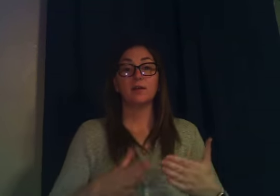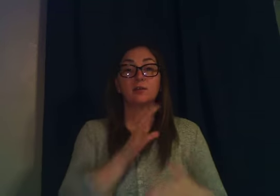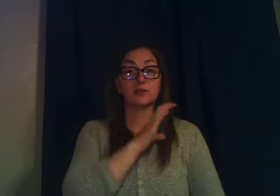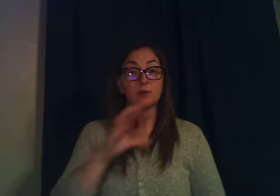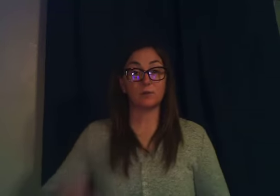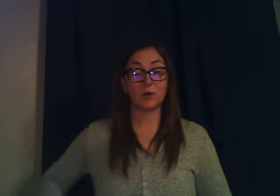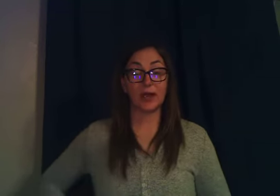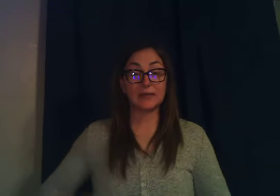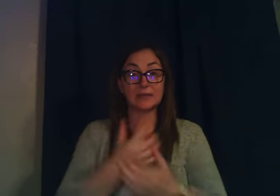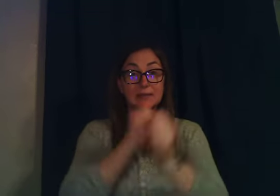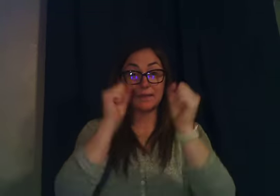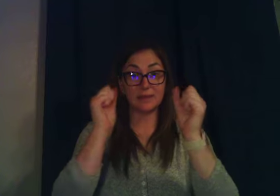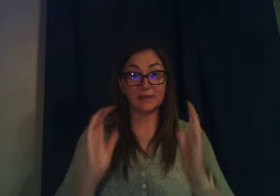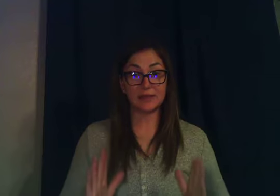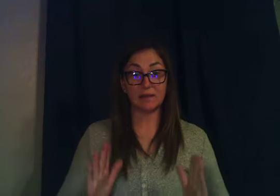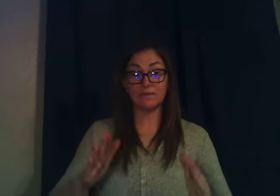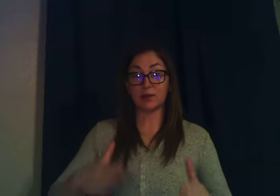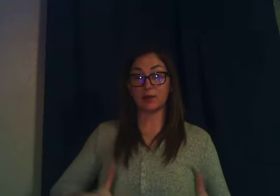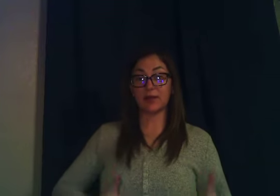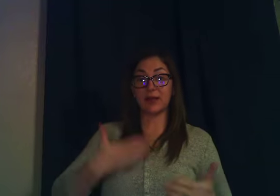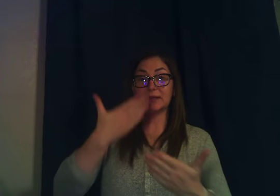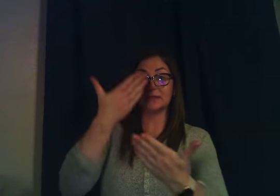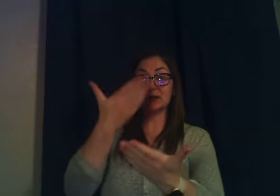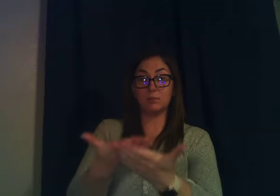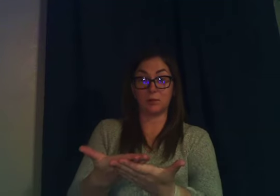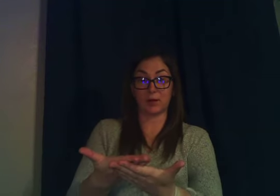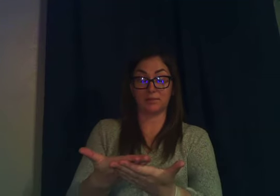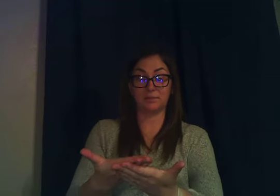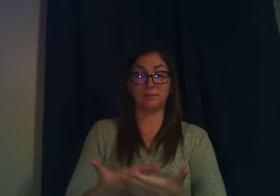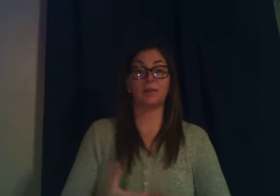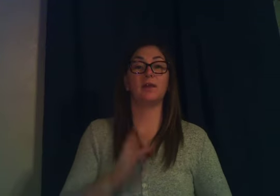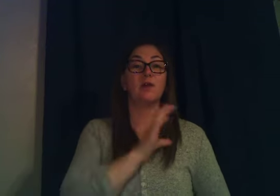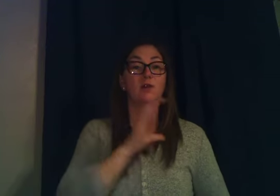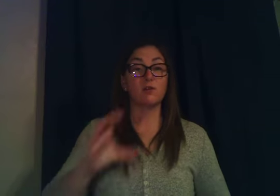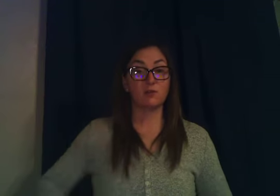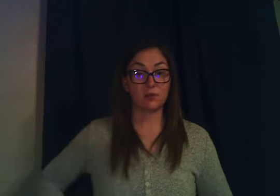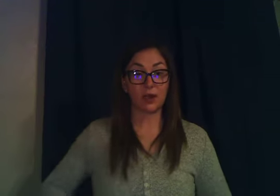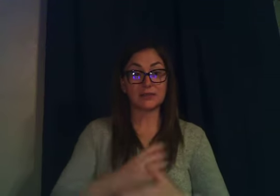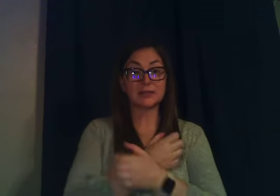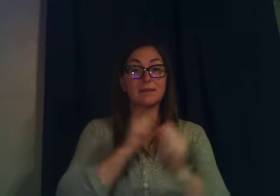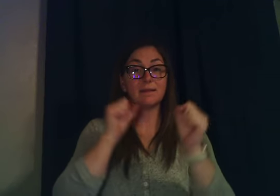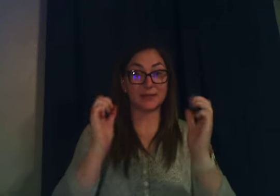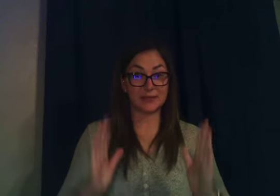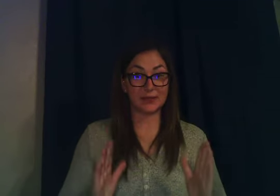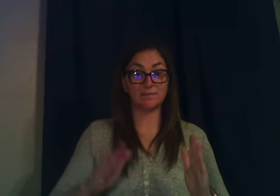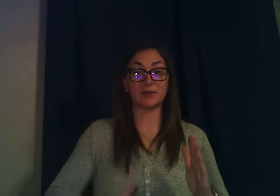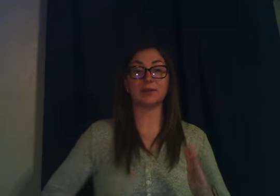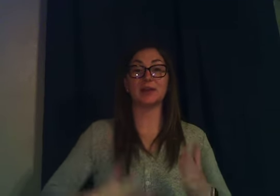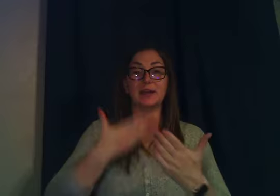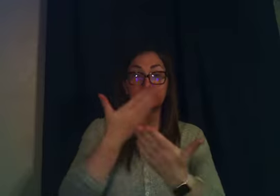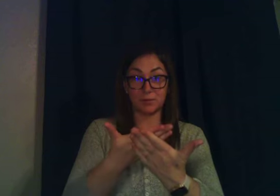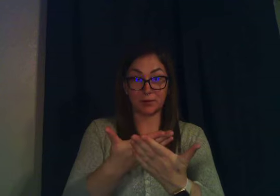So Christ, the Savior, is born. Christ, the Savior, is born.